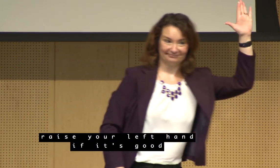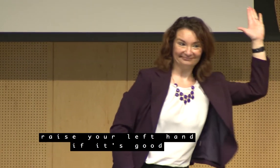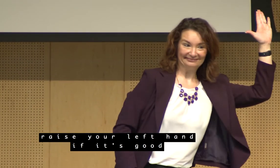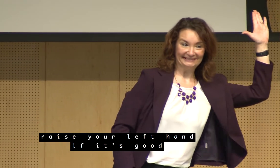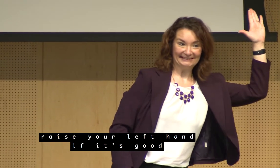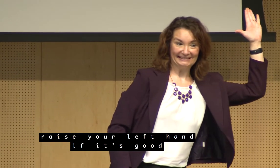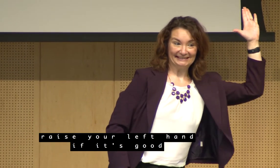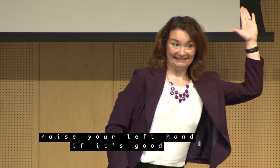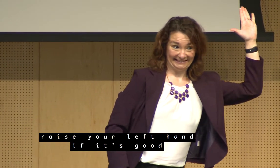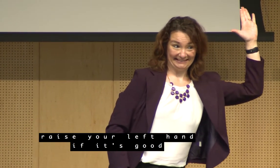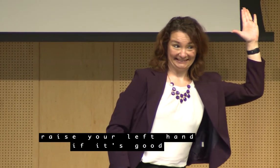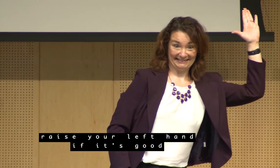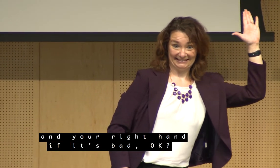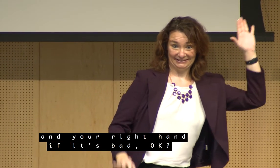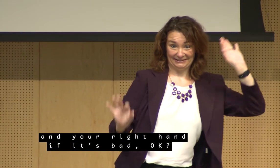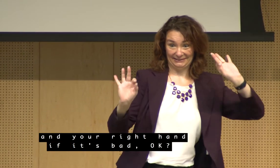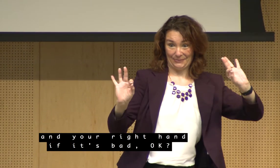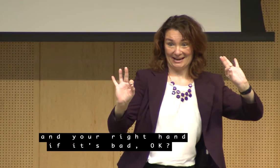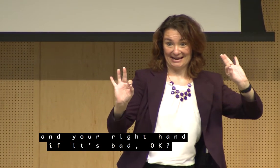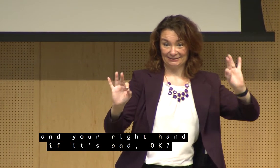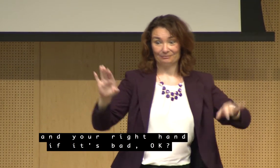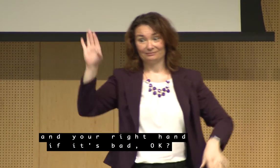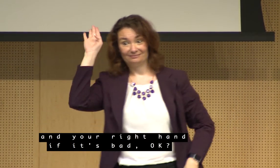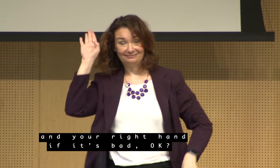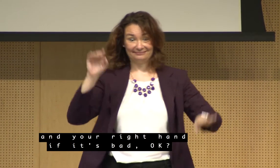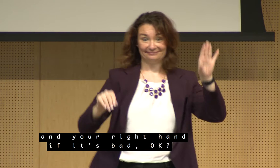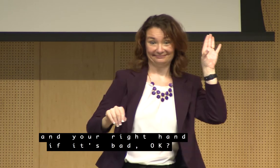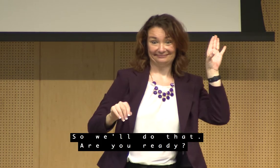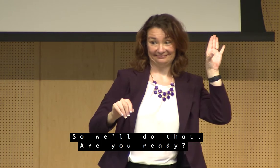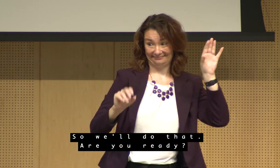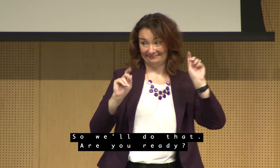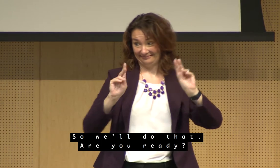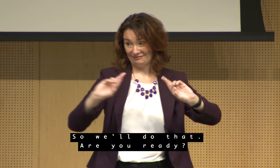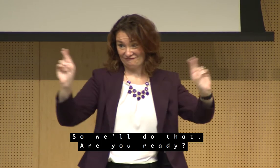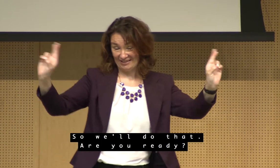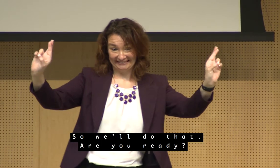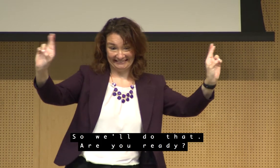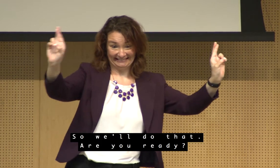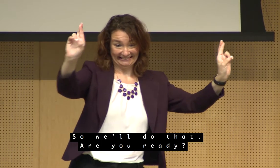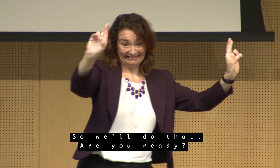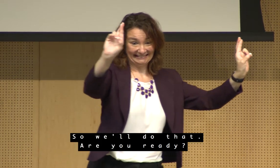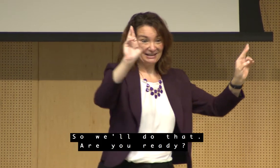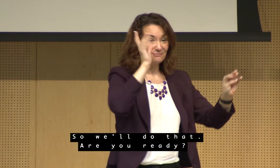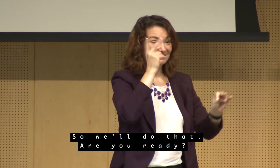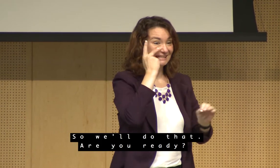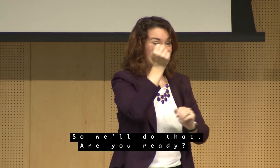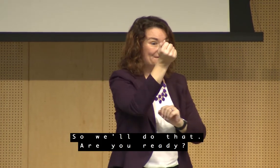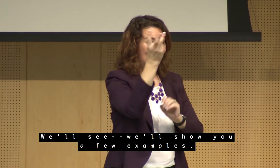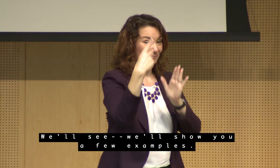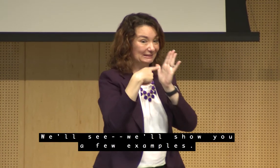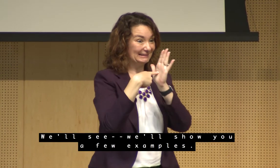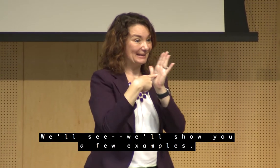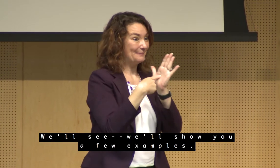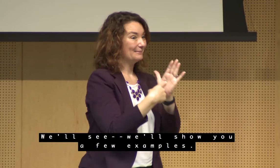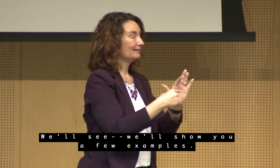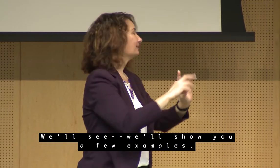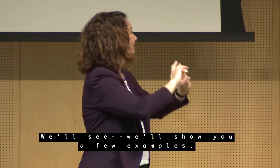hand if it's good and your right hand if it's bad. Okay? So we'll do that. Are you ready? We'll see. We'll show you a